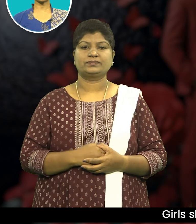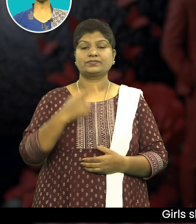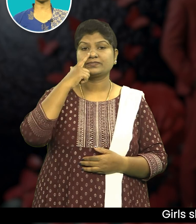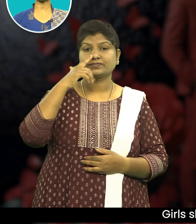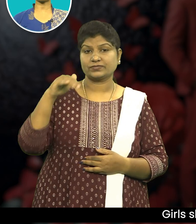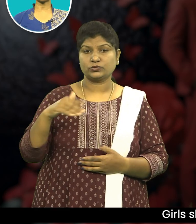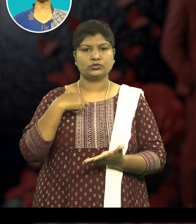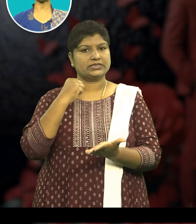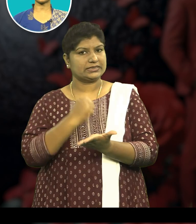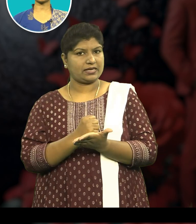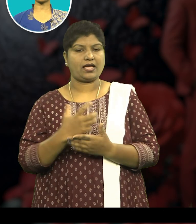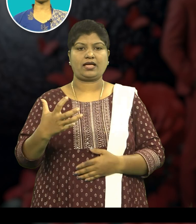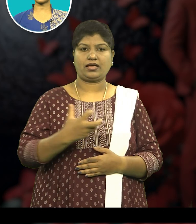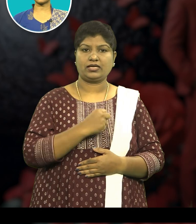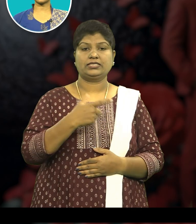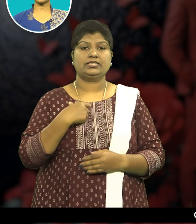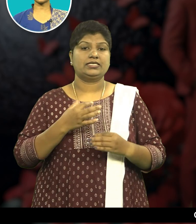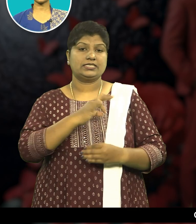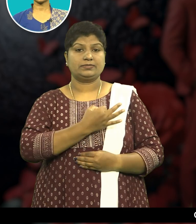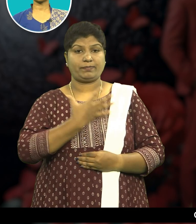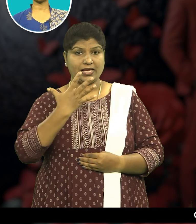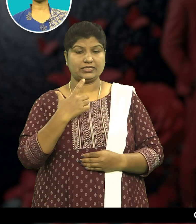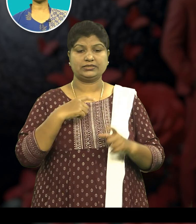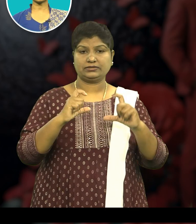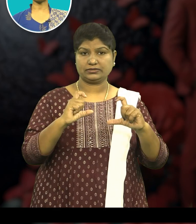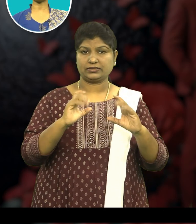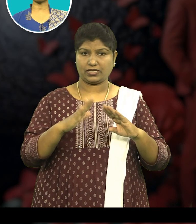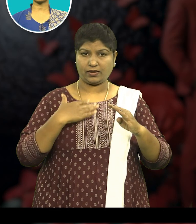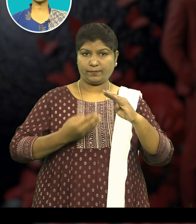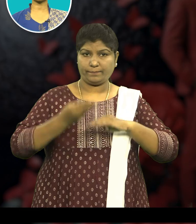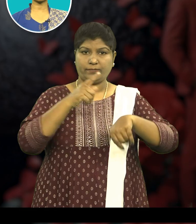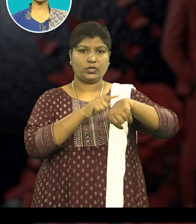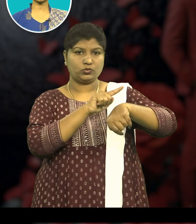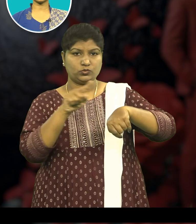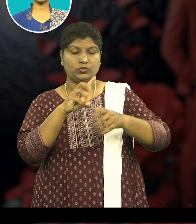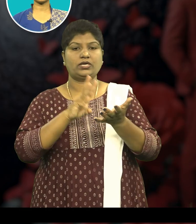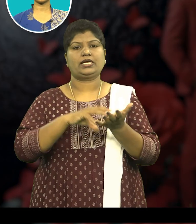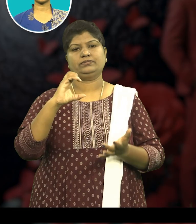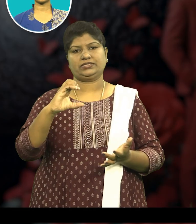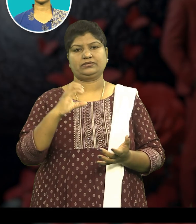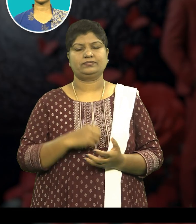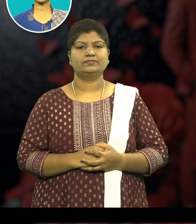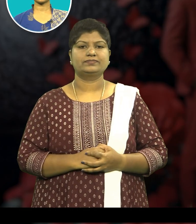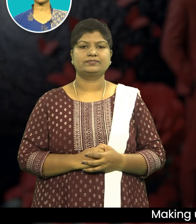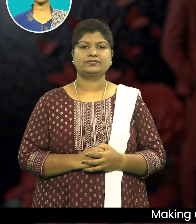Girls should take special care of cleanliness during the time of menstrual cycle.